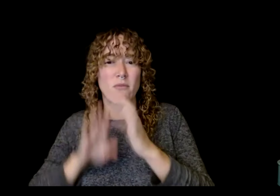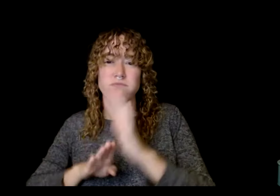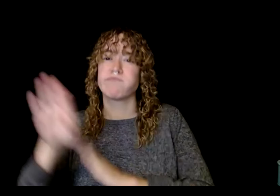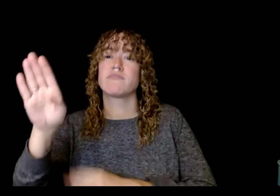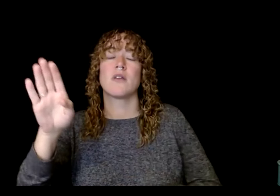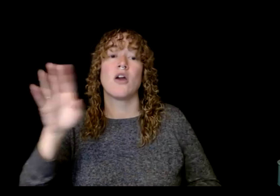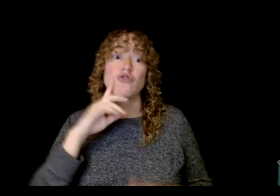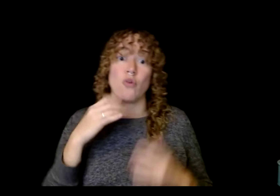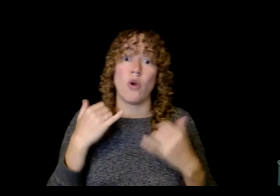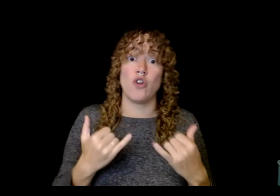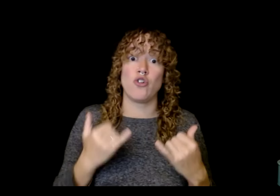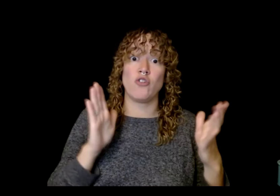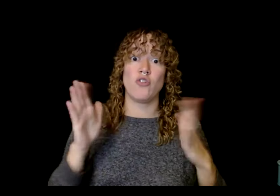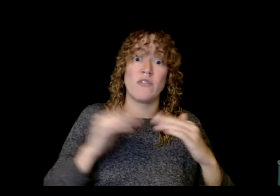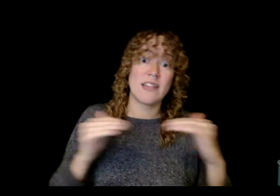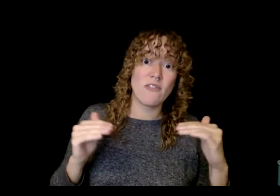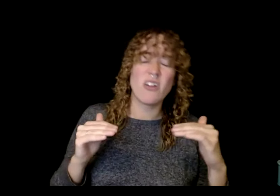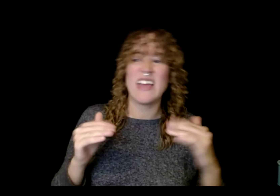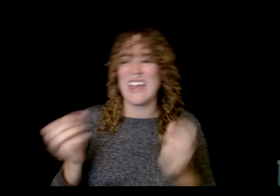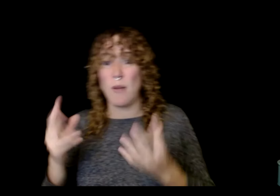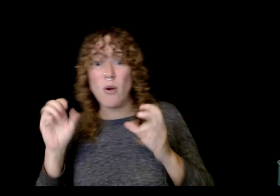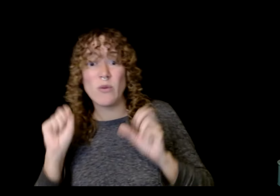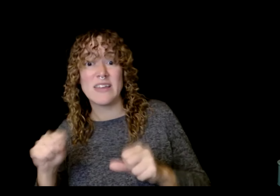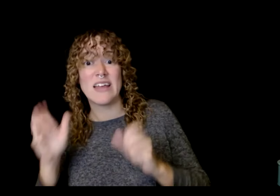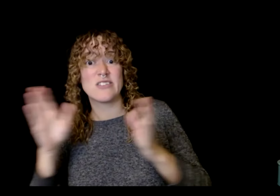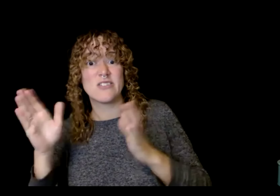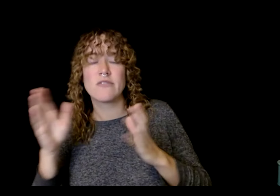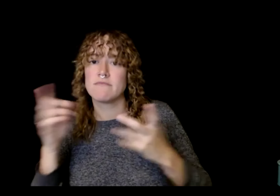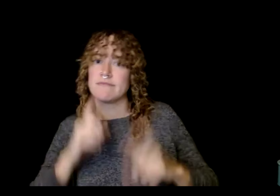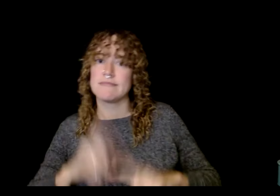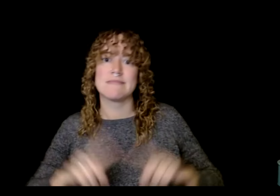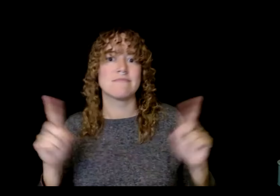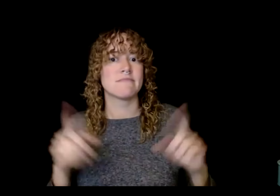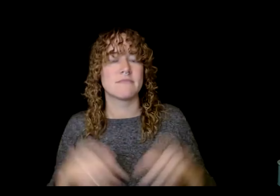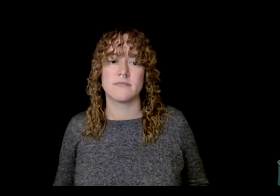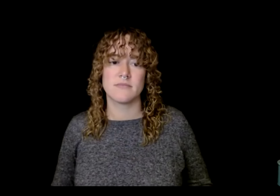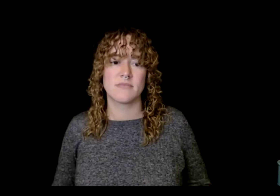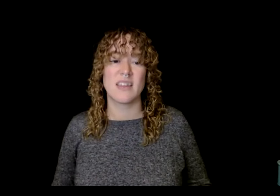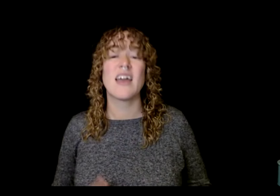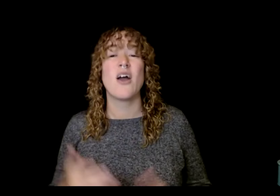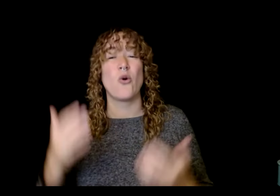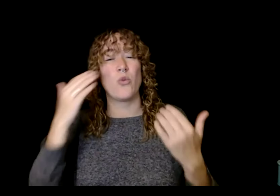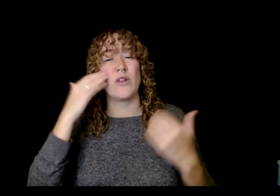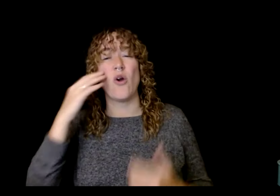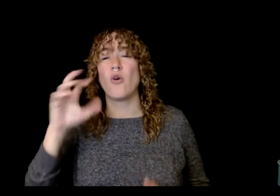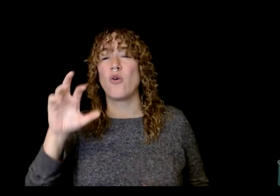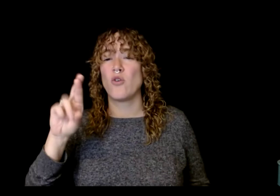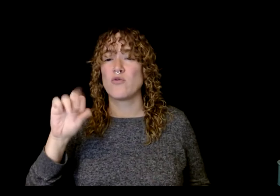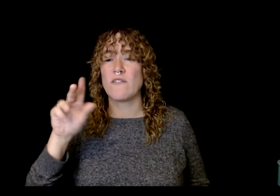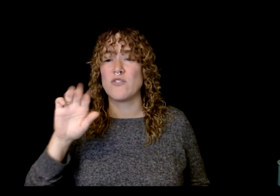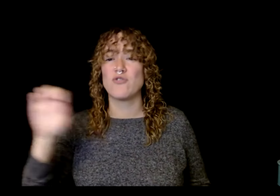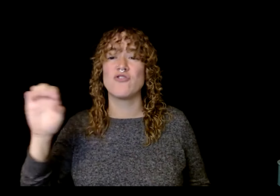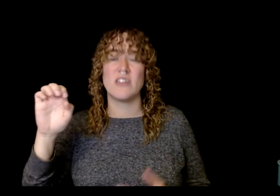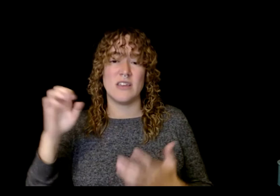and amount of people served. Now that we know of these additional cuts to the refugee program, that